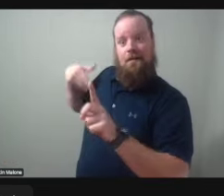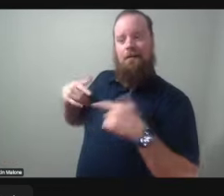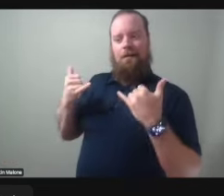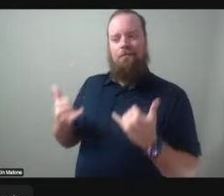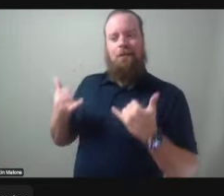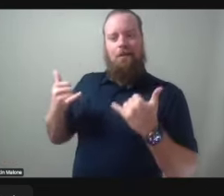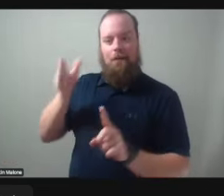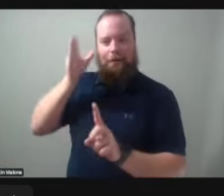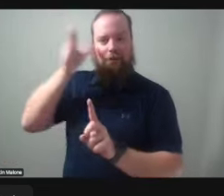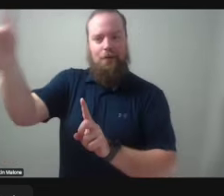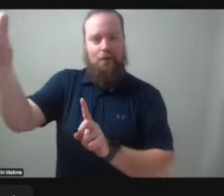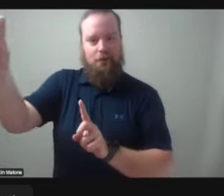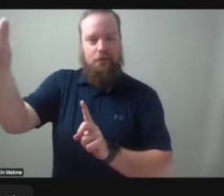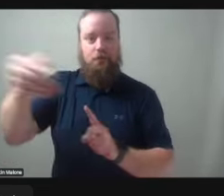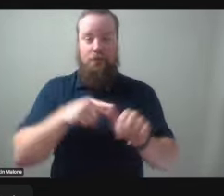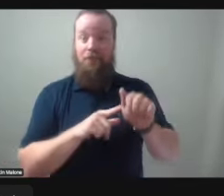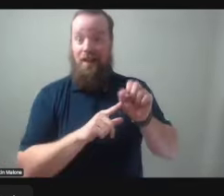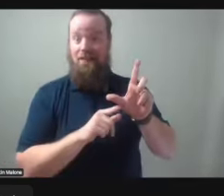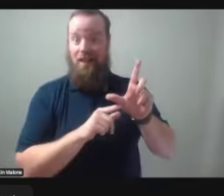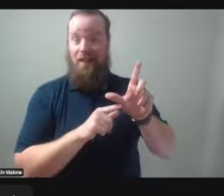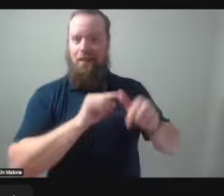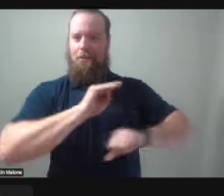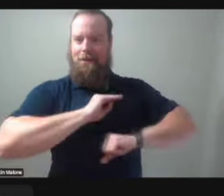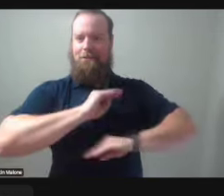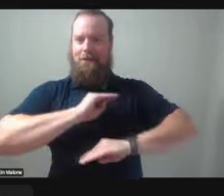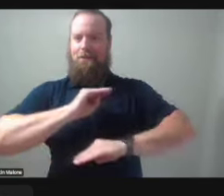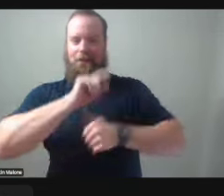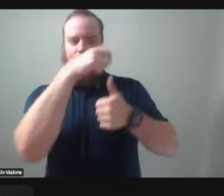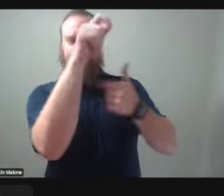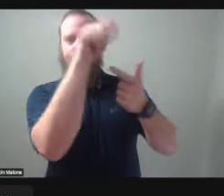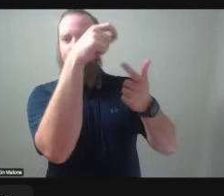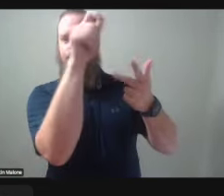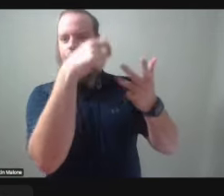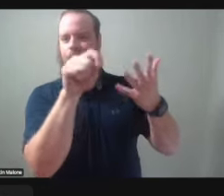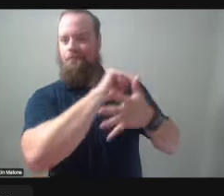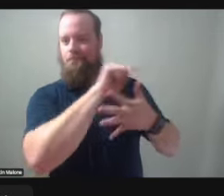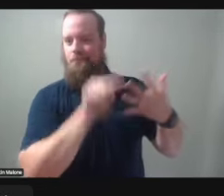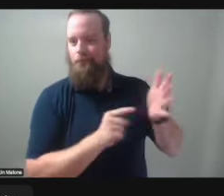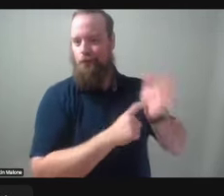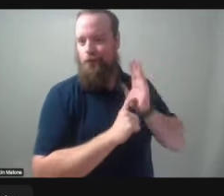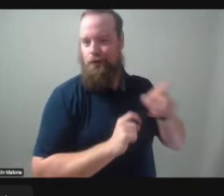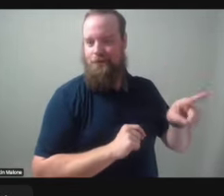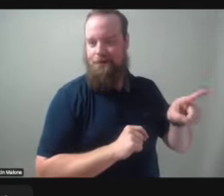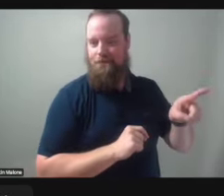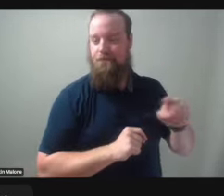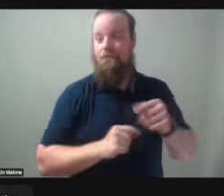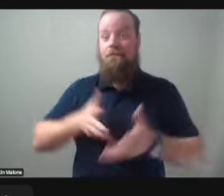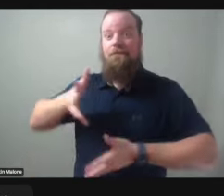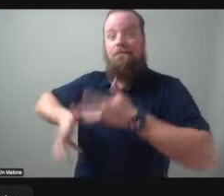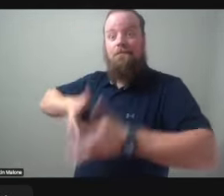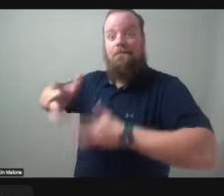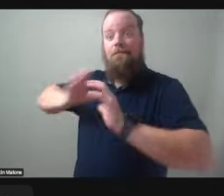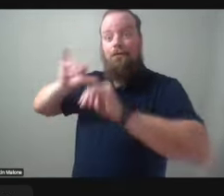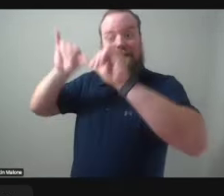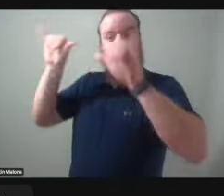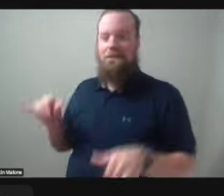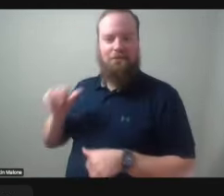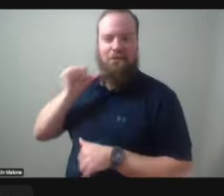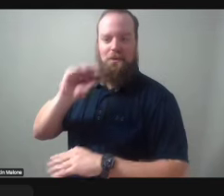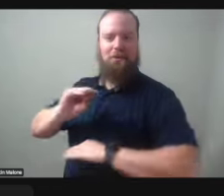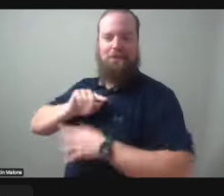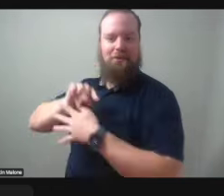time and can discuss some things that have happened in the past, present, and future. And in order to be a language, it